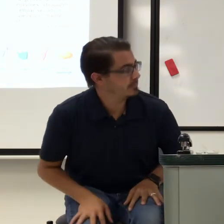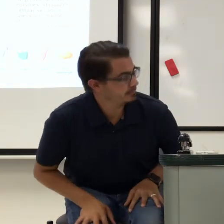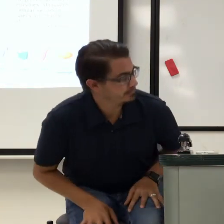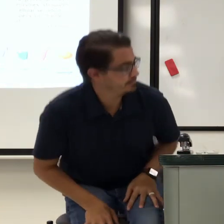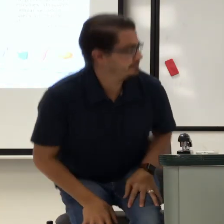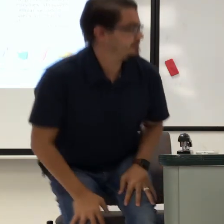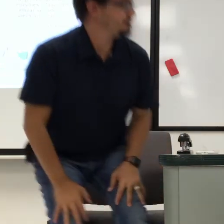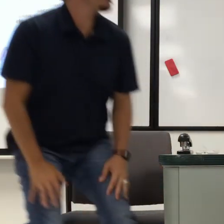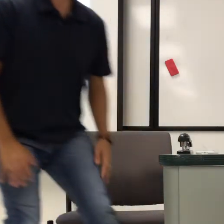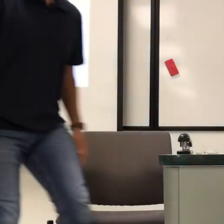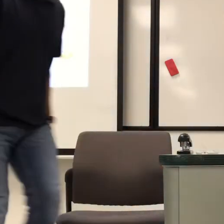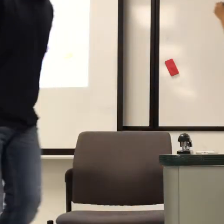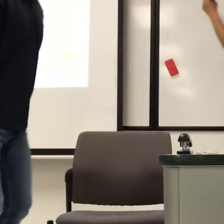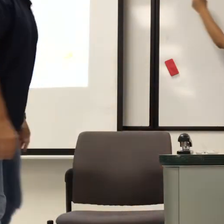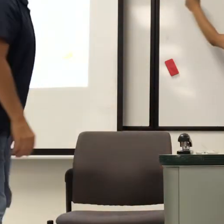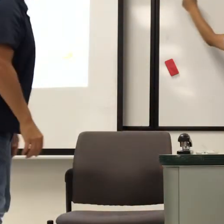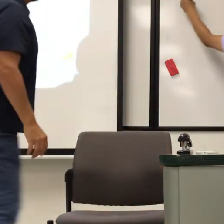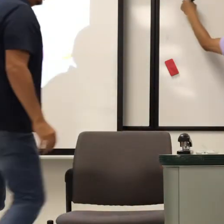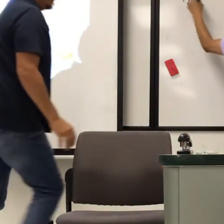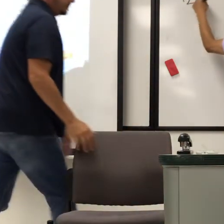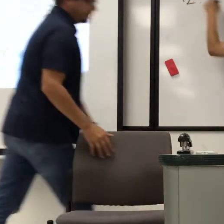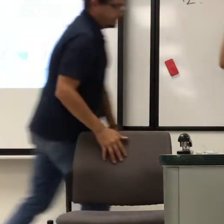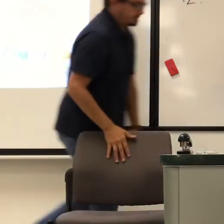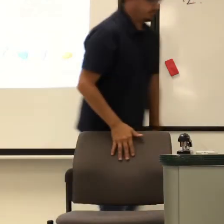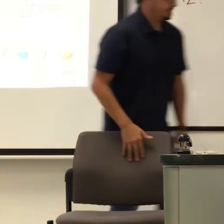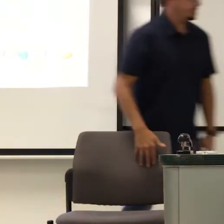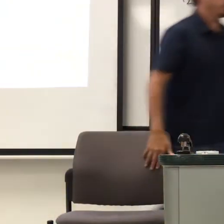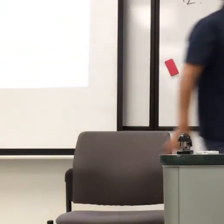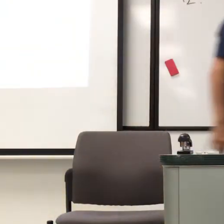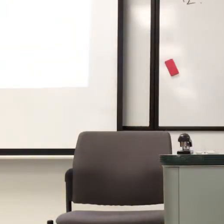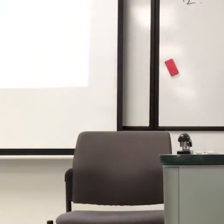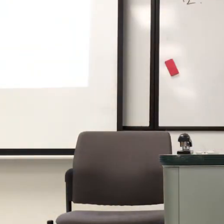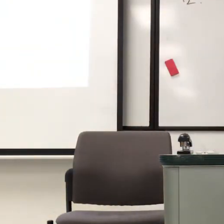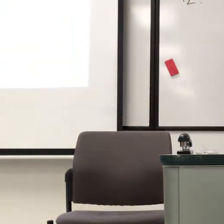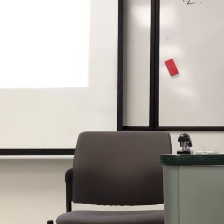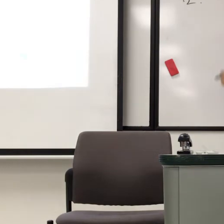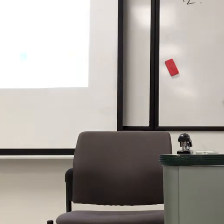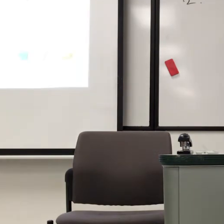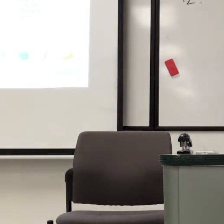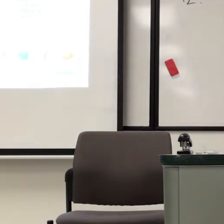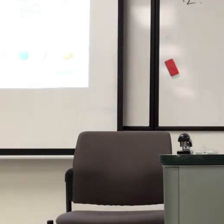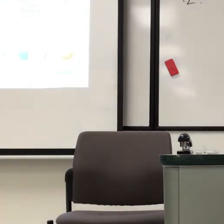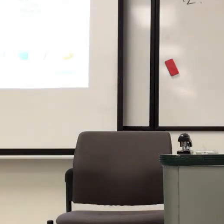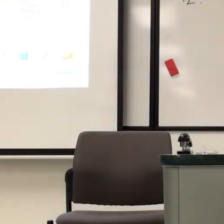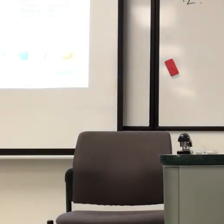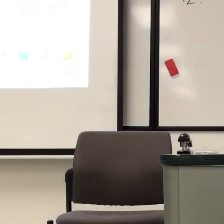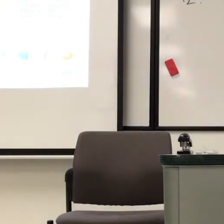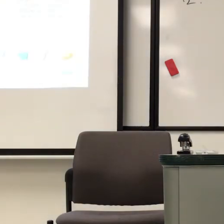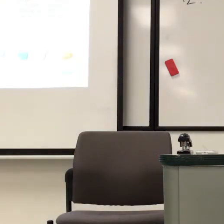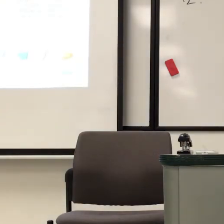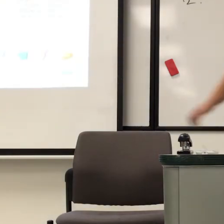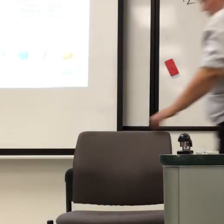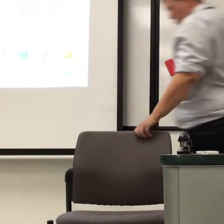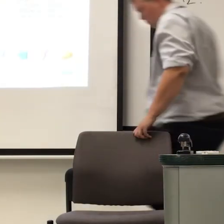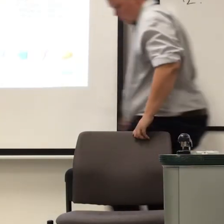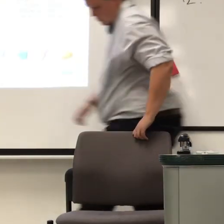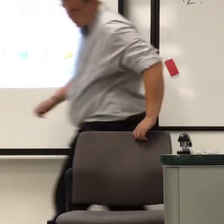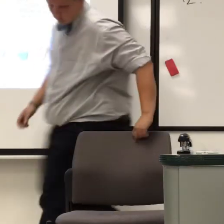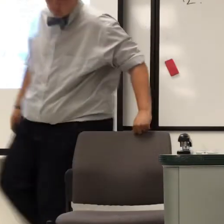Okay, and what that will do is that will trigger and activate the G protein